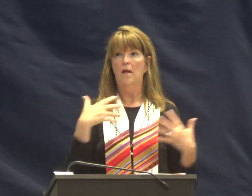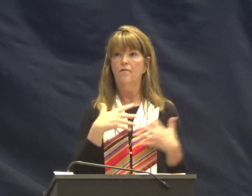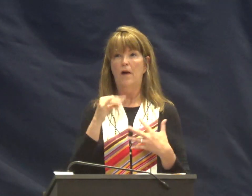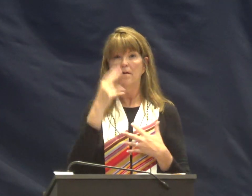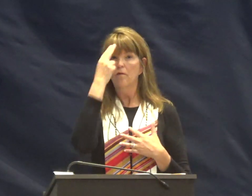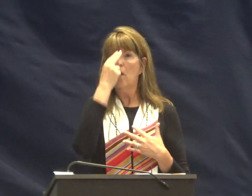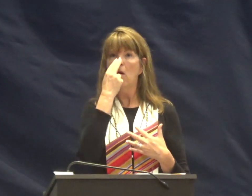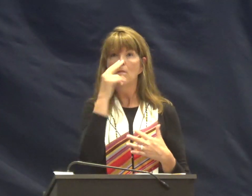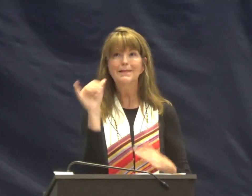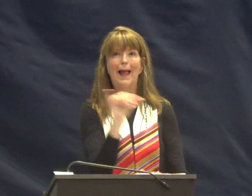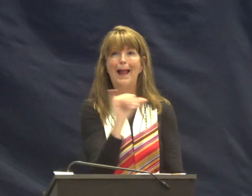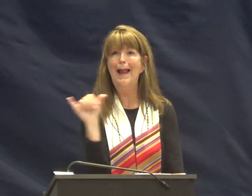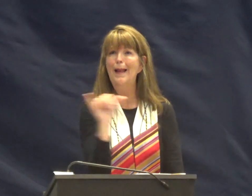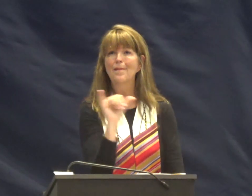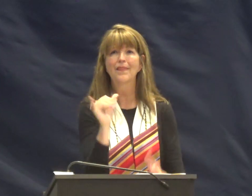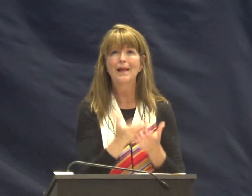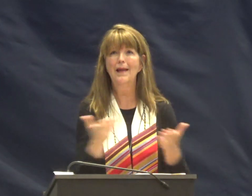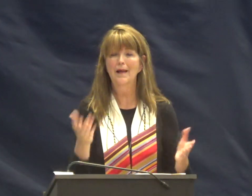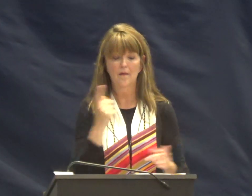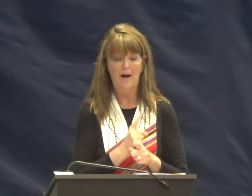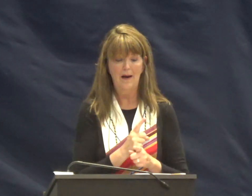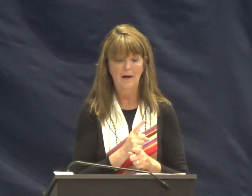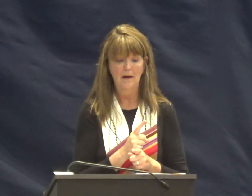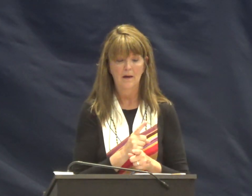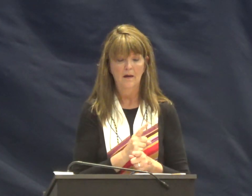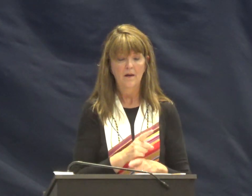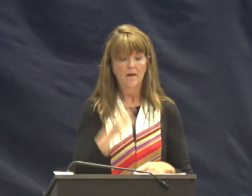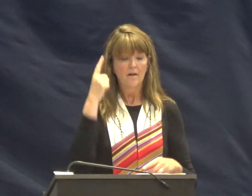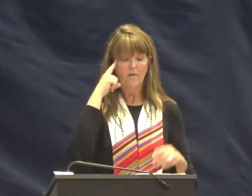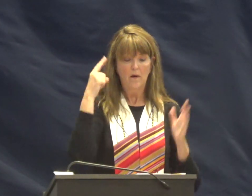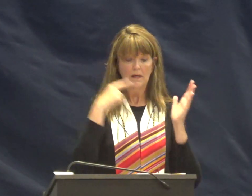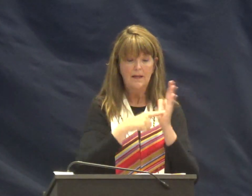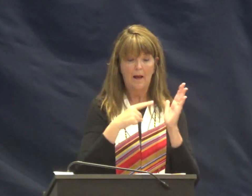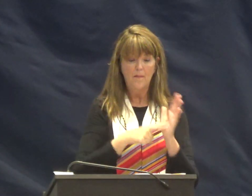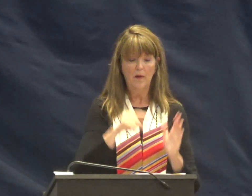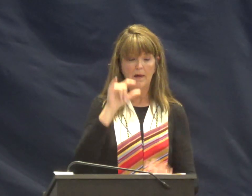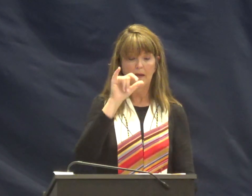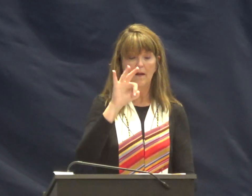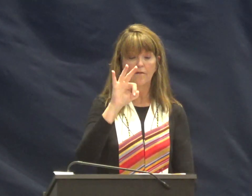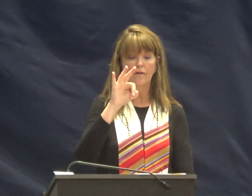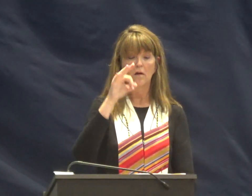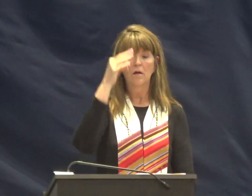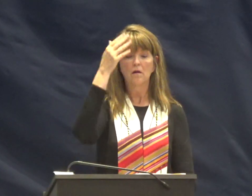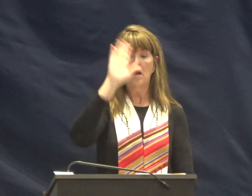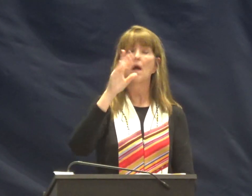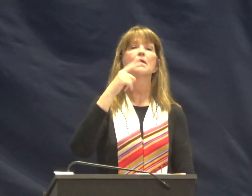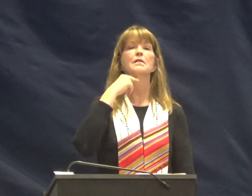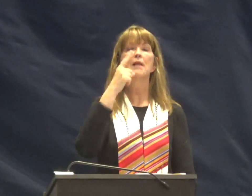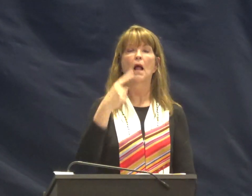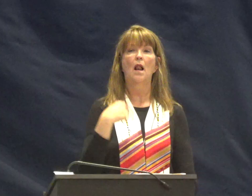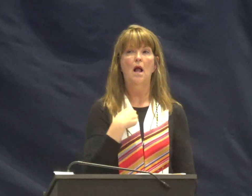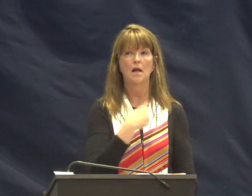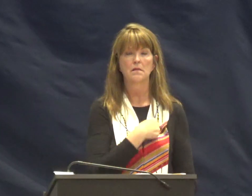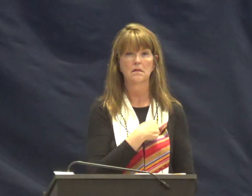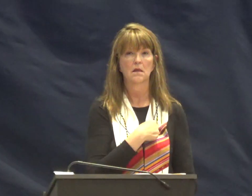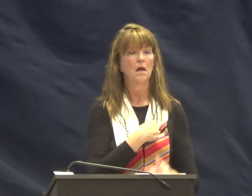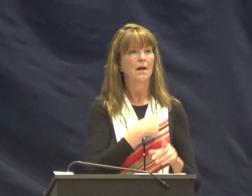them, just as they were scared to death of Rome. The Ninevites were just as bad to the Israelites as the Romans